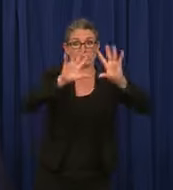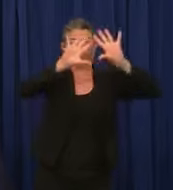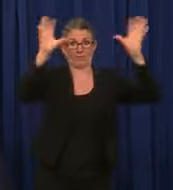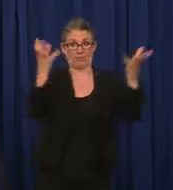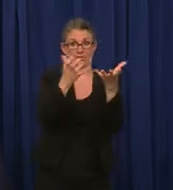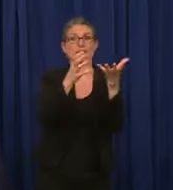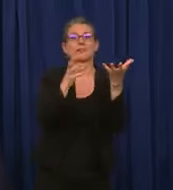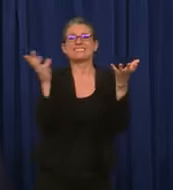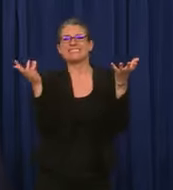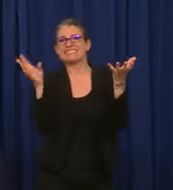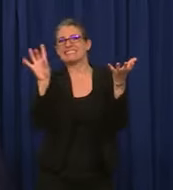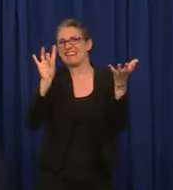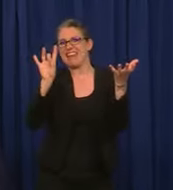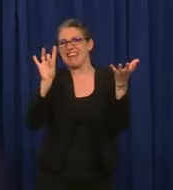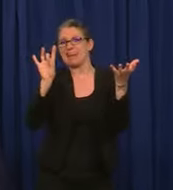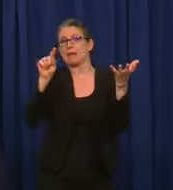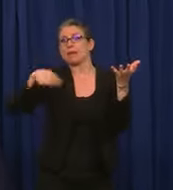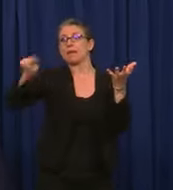of healthcare worker.